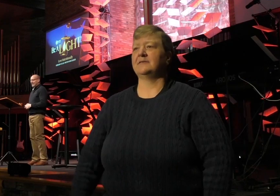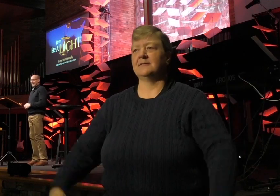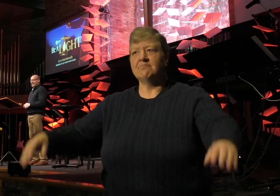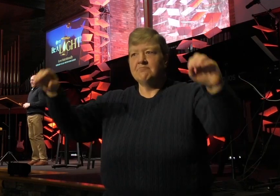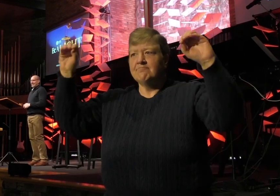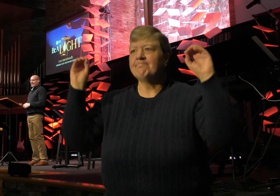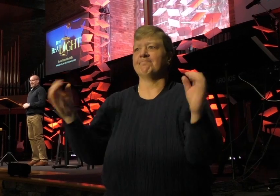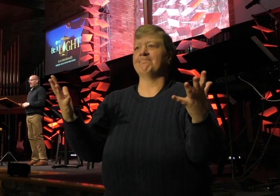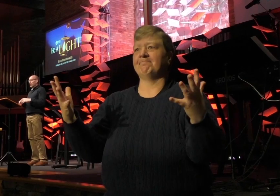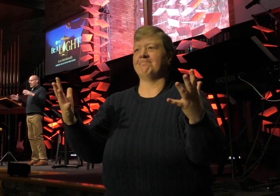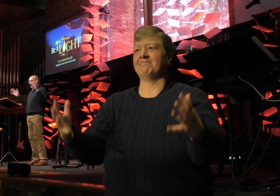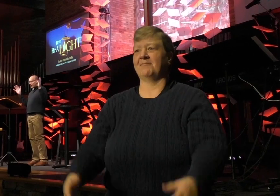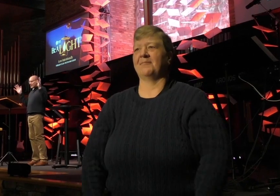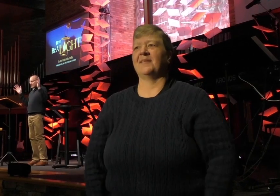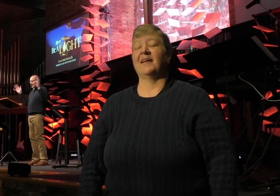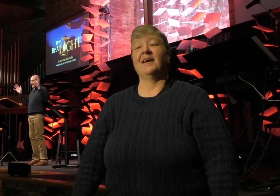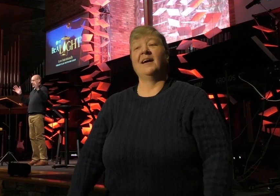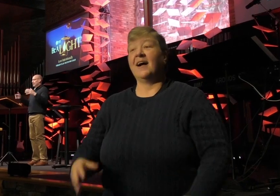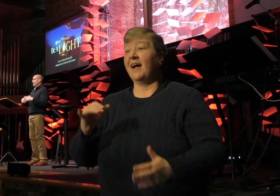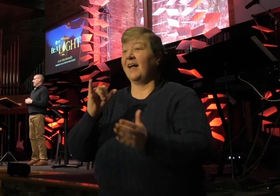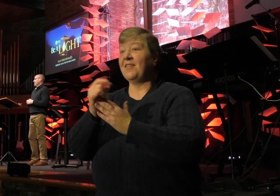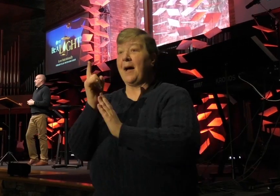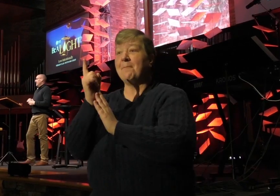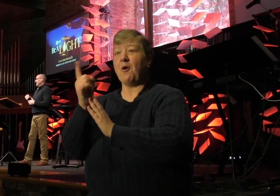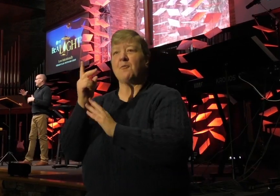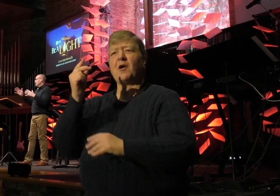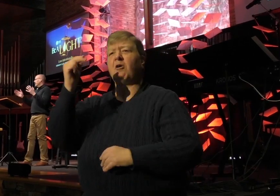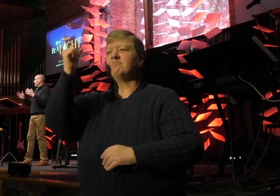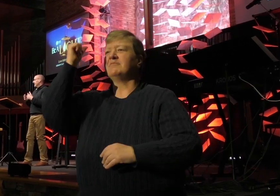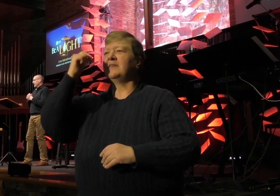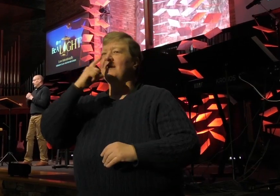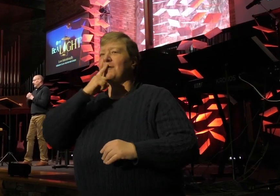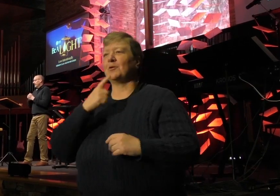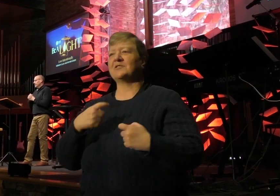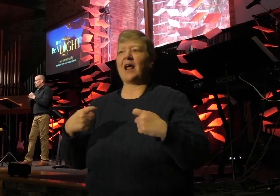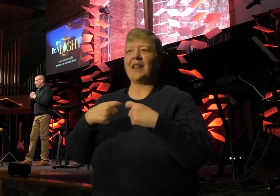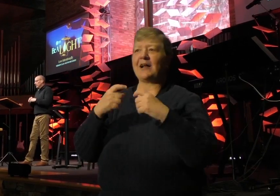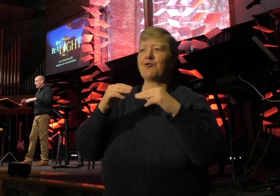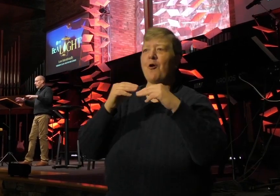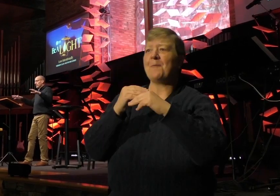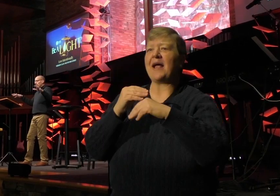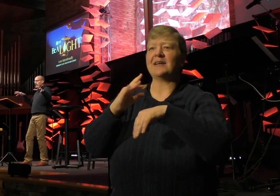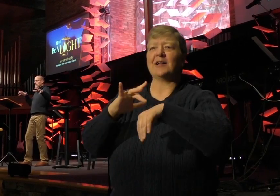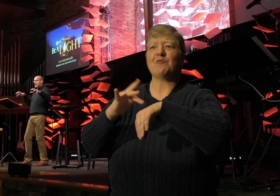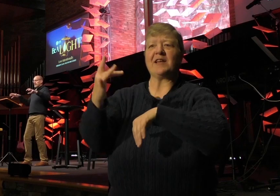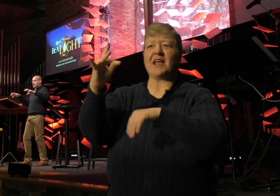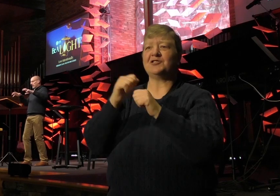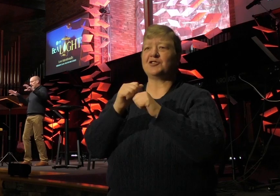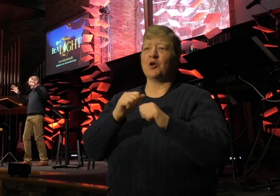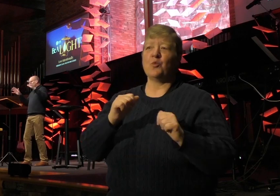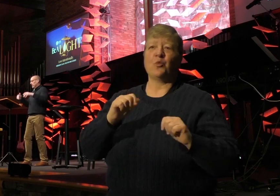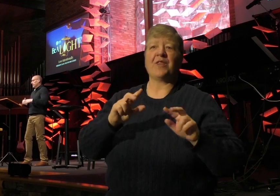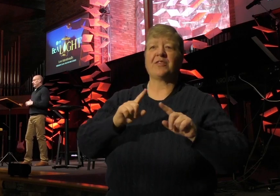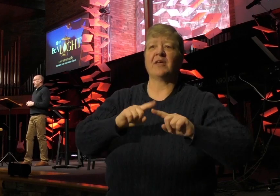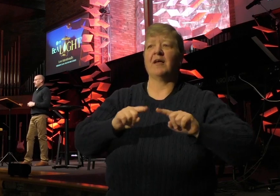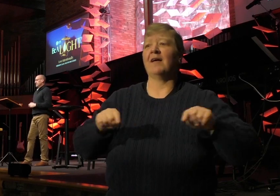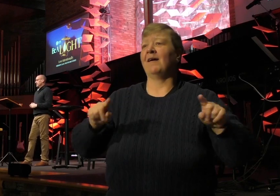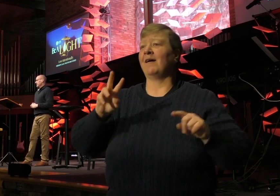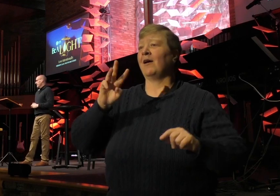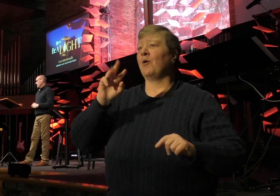was. In that moment, all of a sudden, there was electromagnetic radiation with varying wavelengths traveling